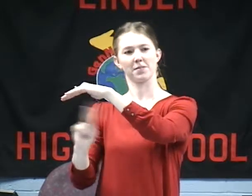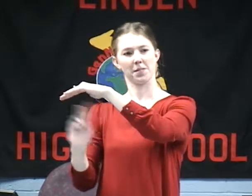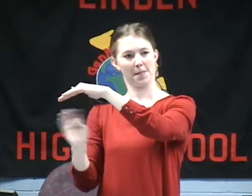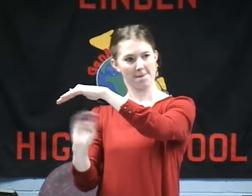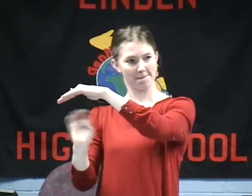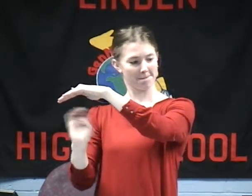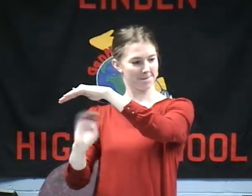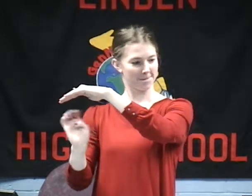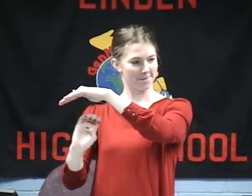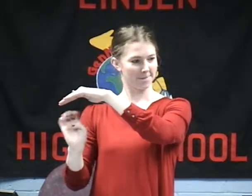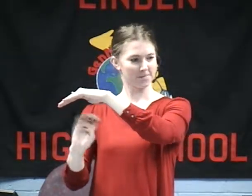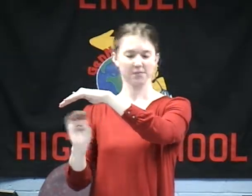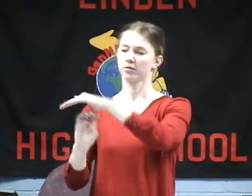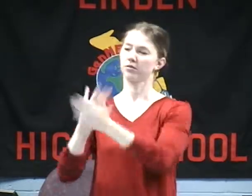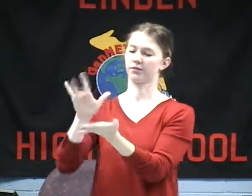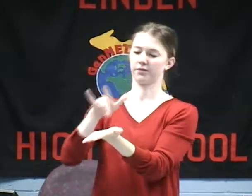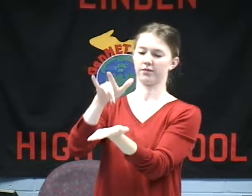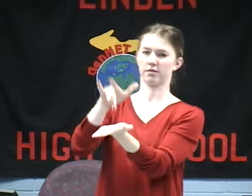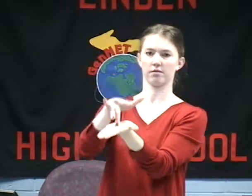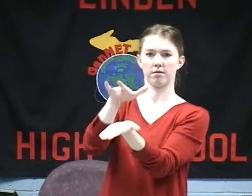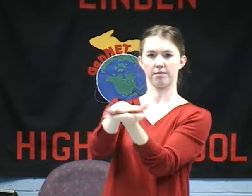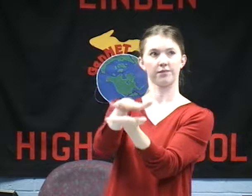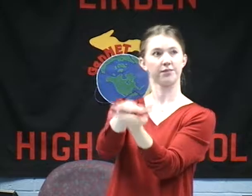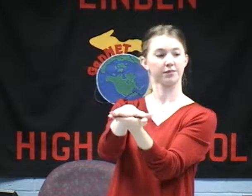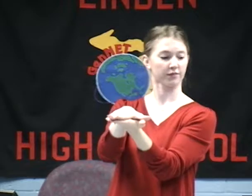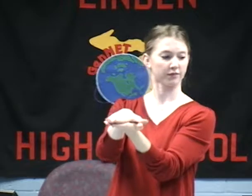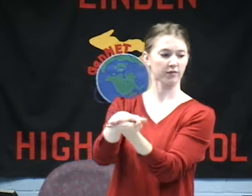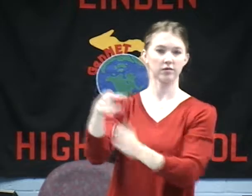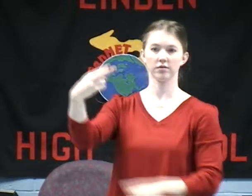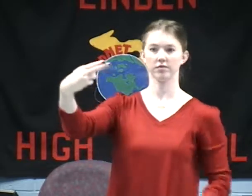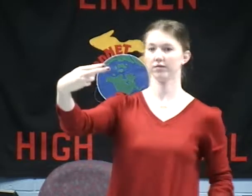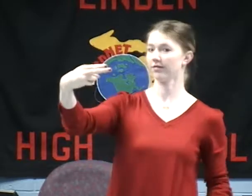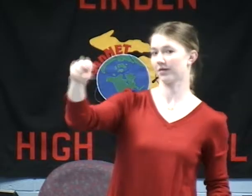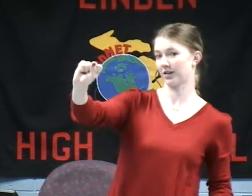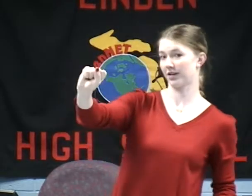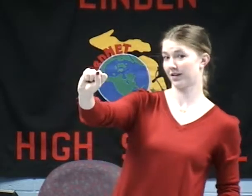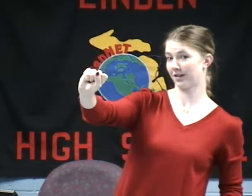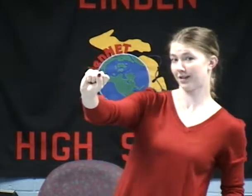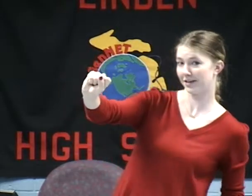Kindergarten. Elementary. Middle school. High school.